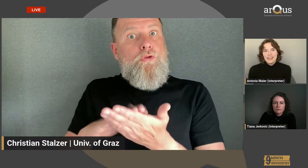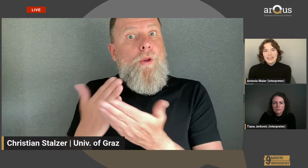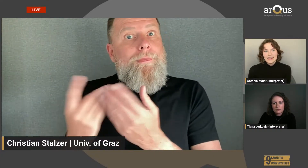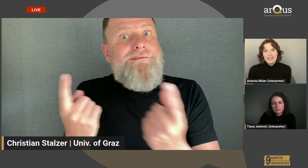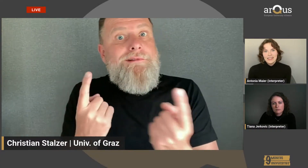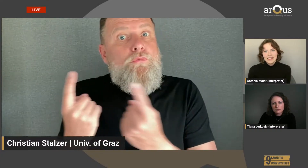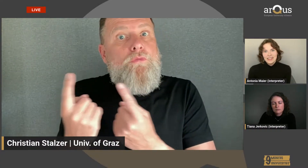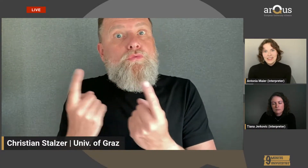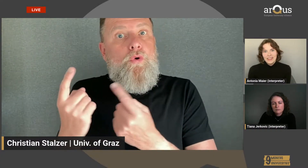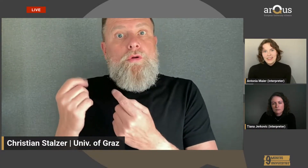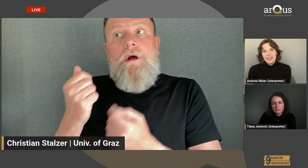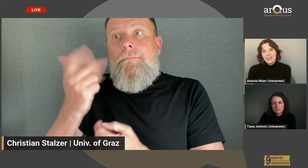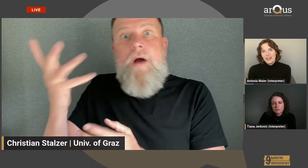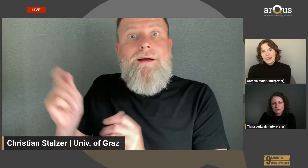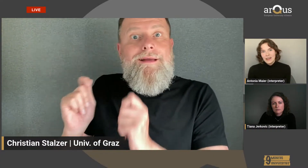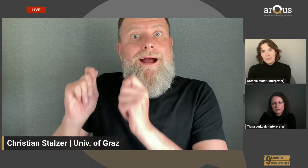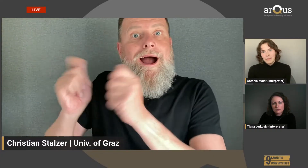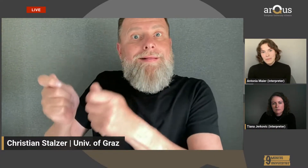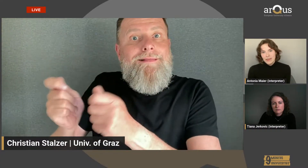And